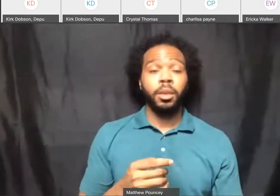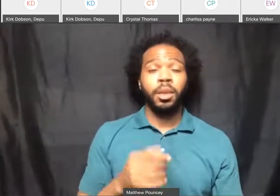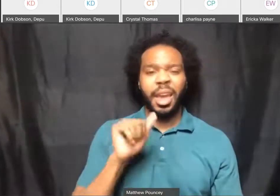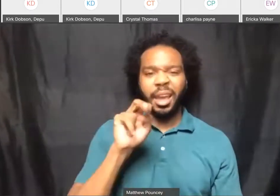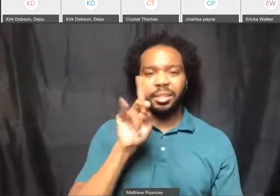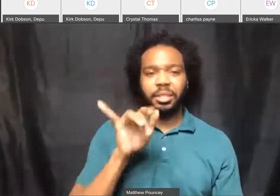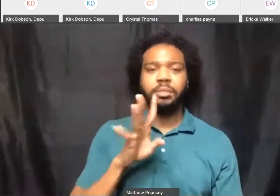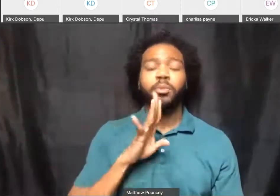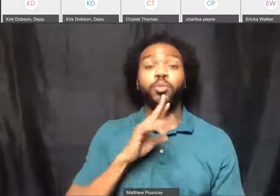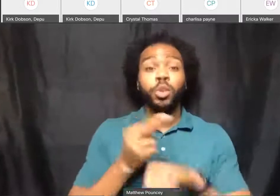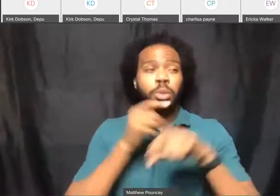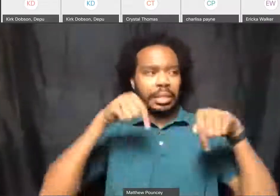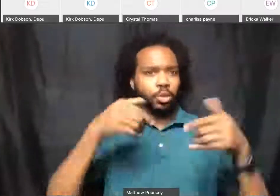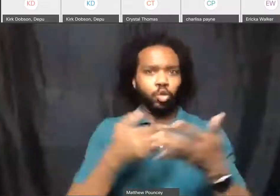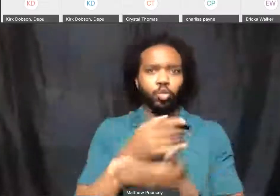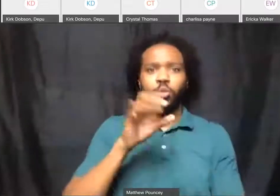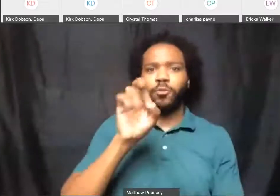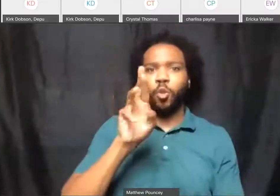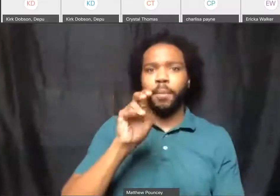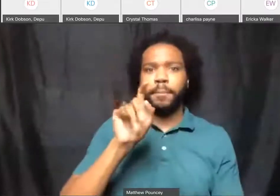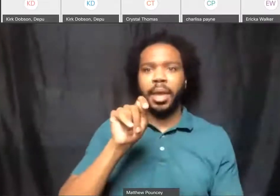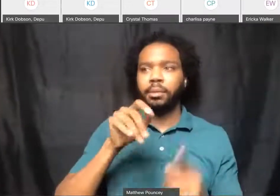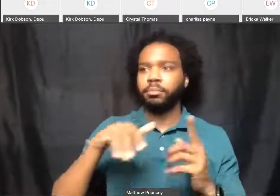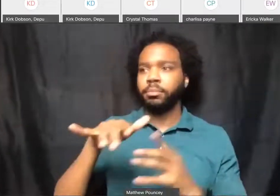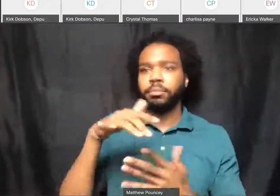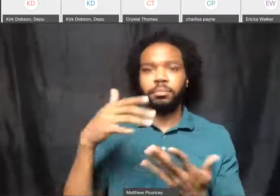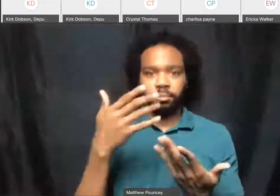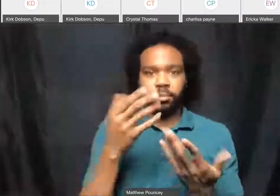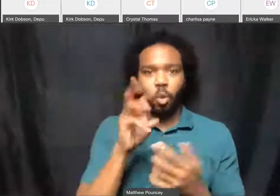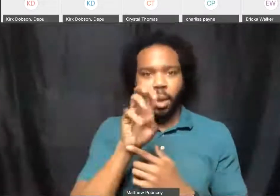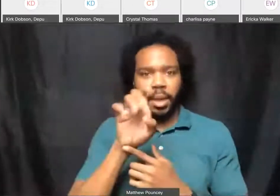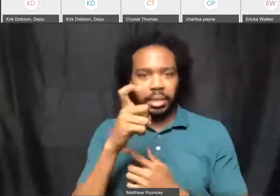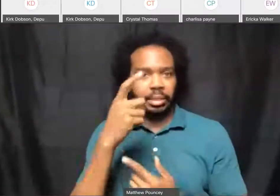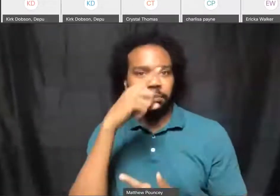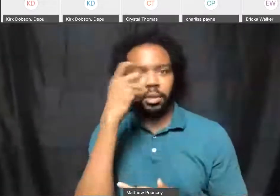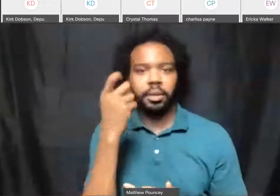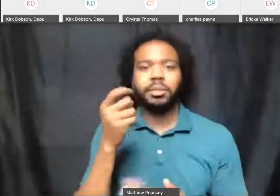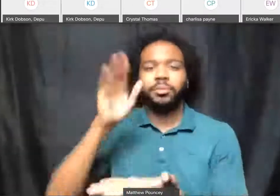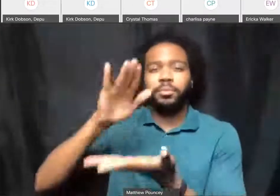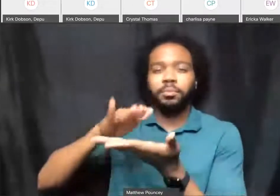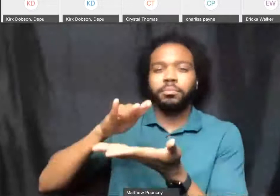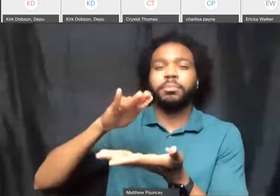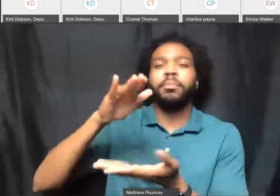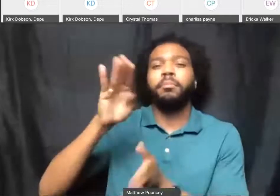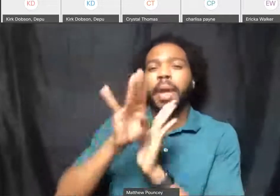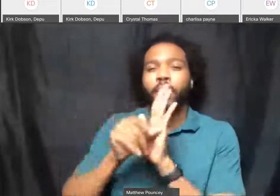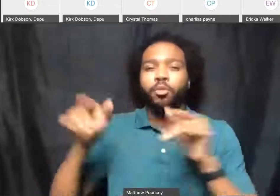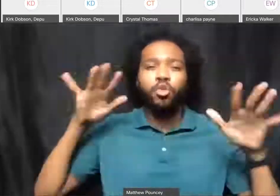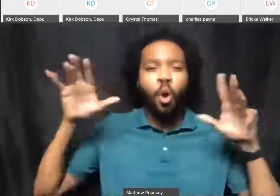I sometimes feel like I'm not sure there's someone on the other end. I do see the comments that have come in from